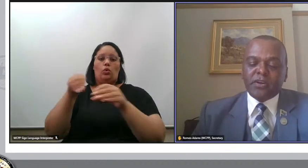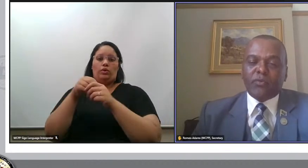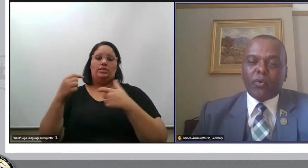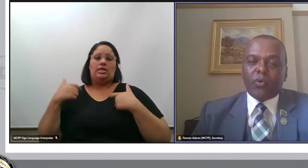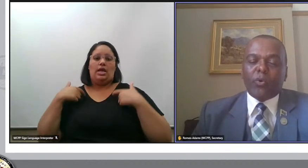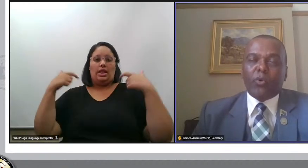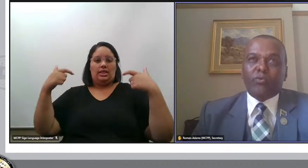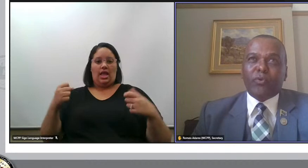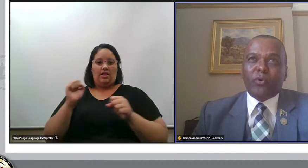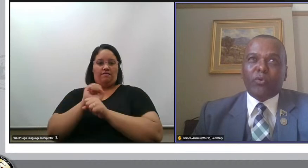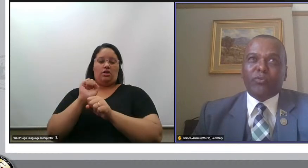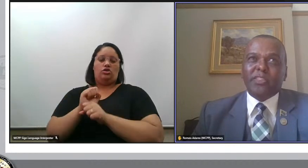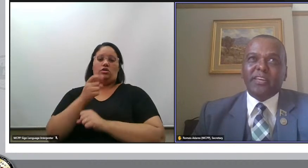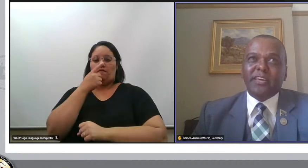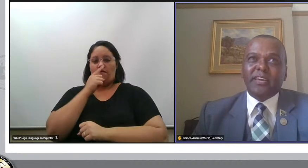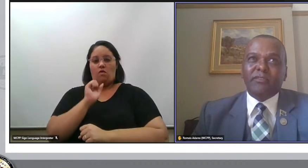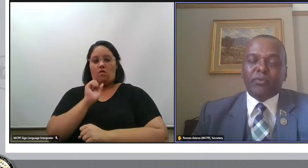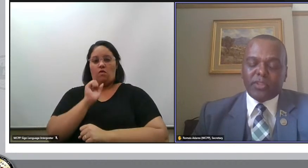function